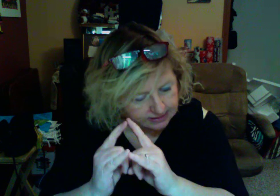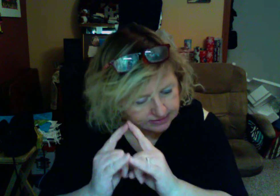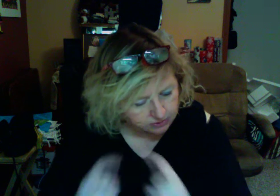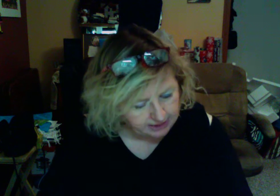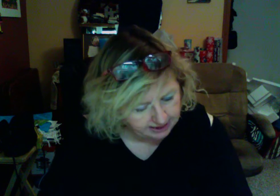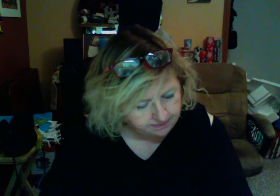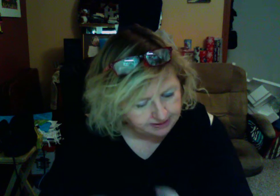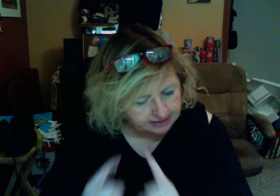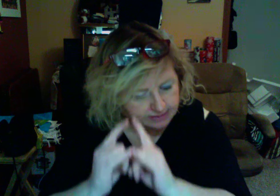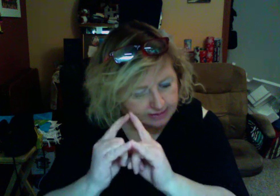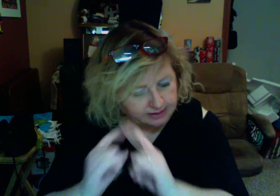So camping.